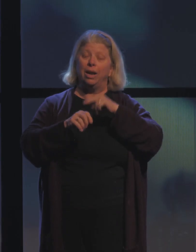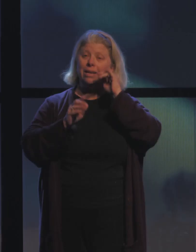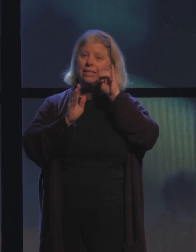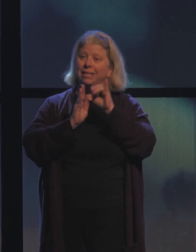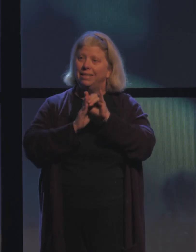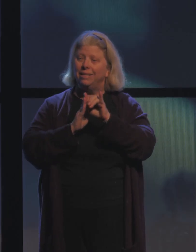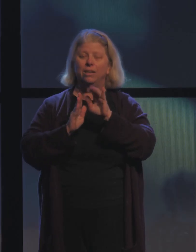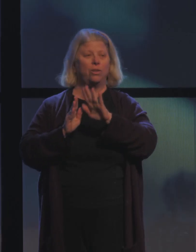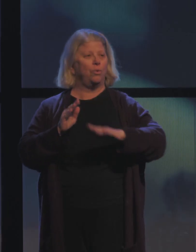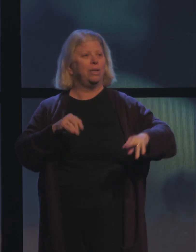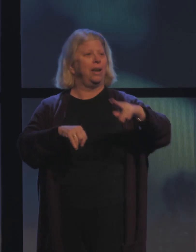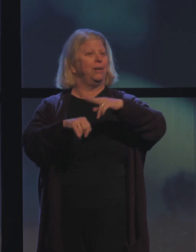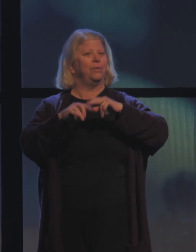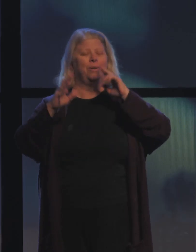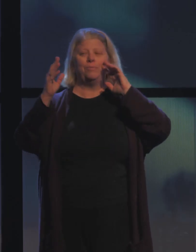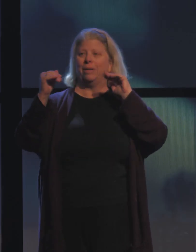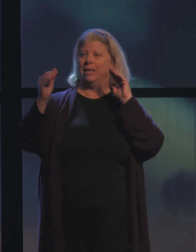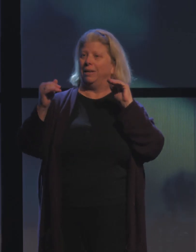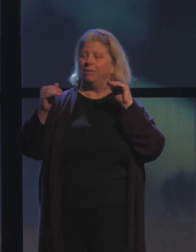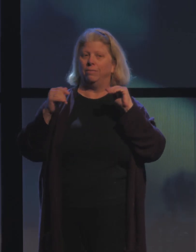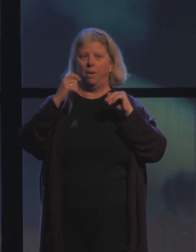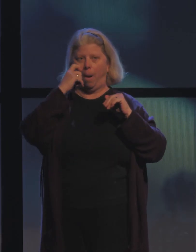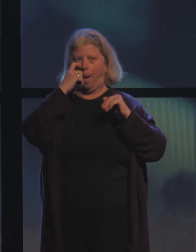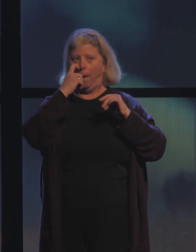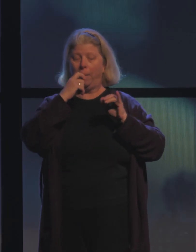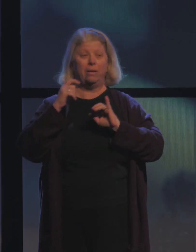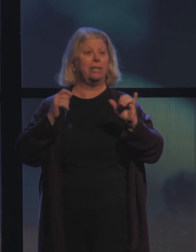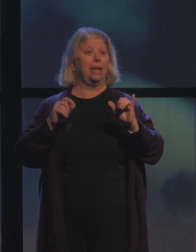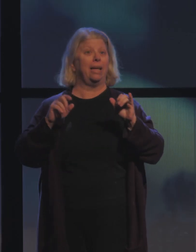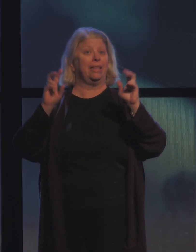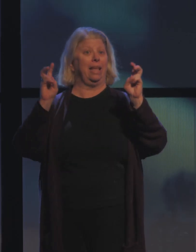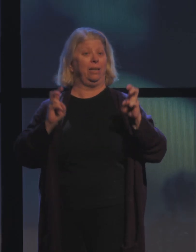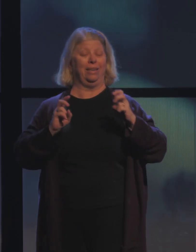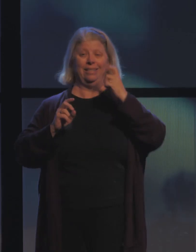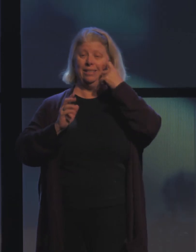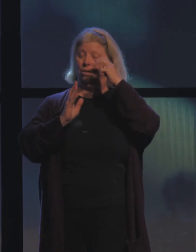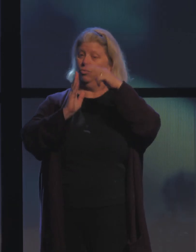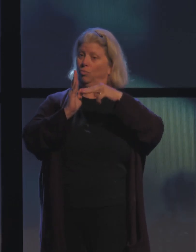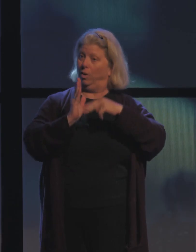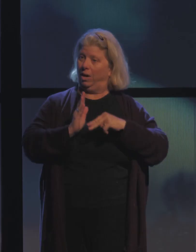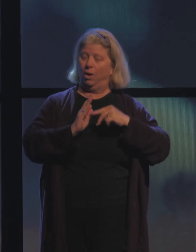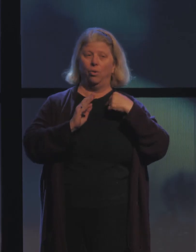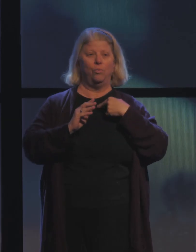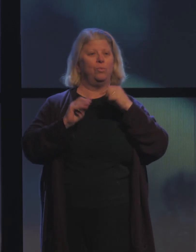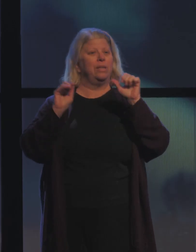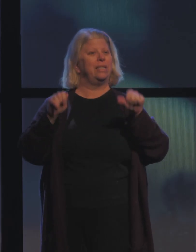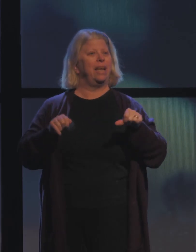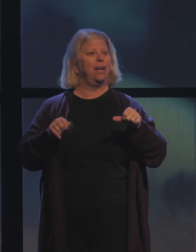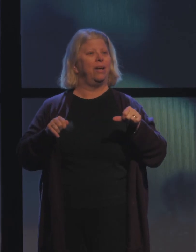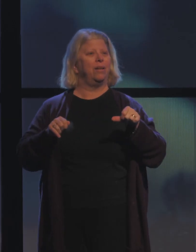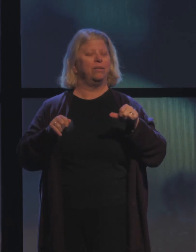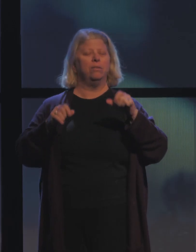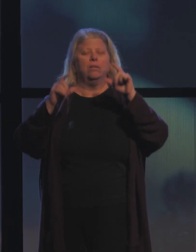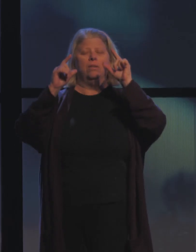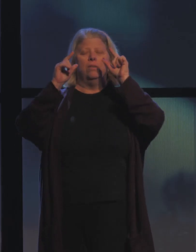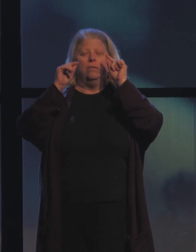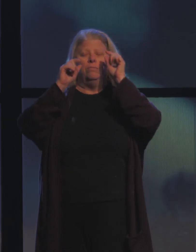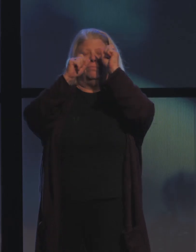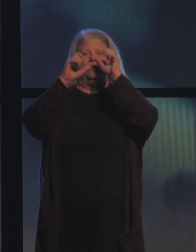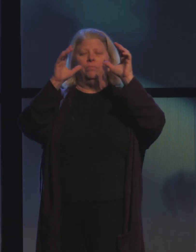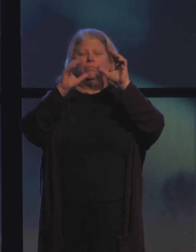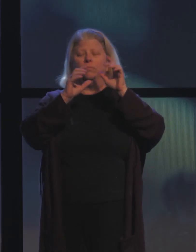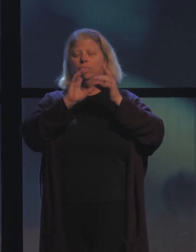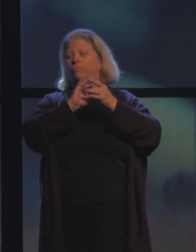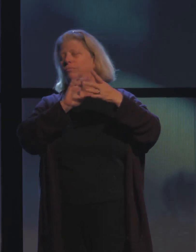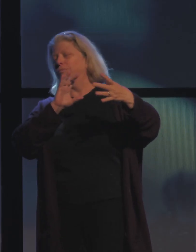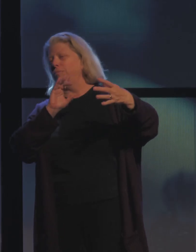identity. It was the national expectation. Just like the headlines that we just read, we can maybe close our eyes and try to get away from